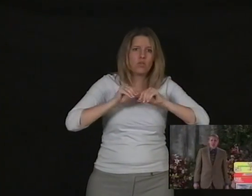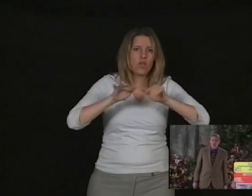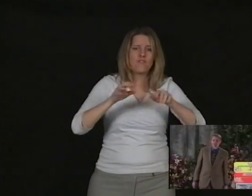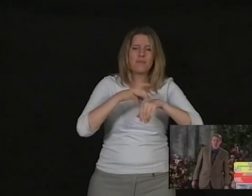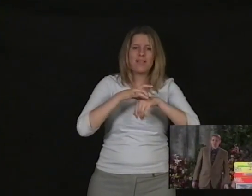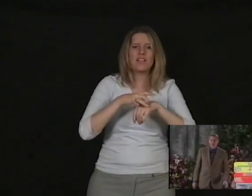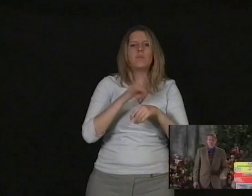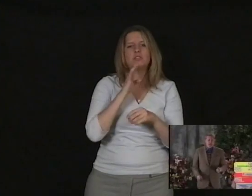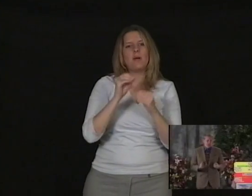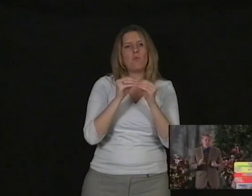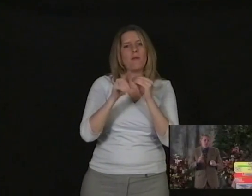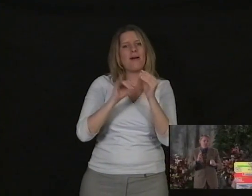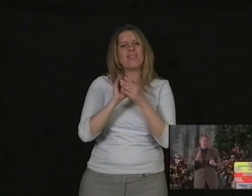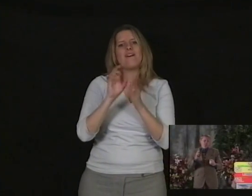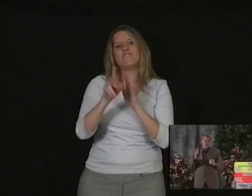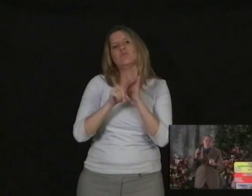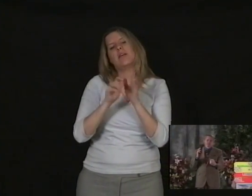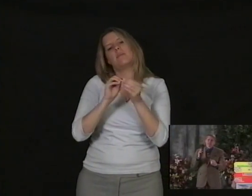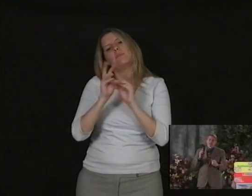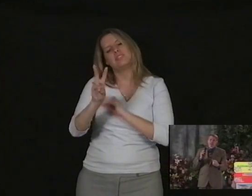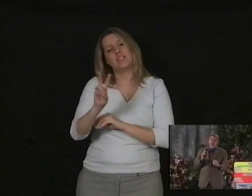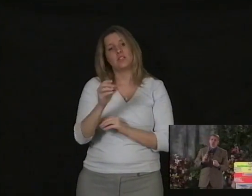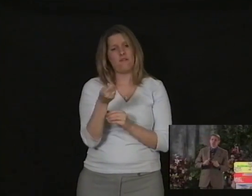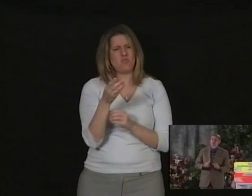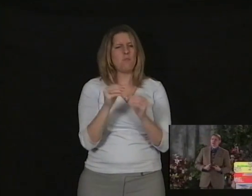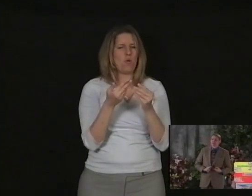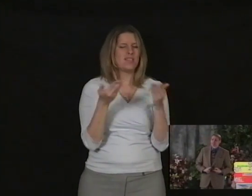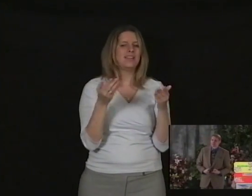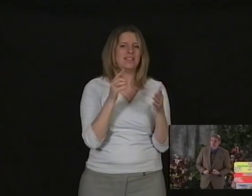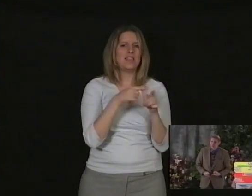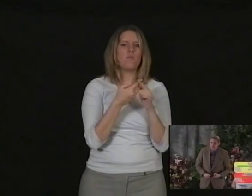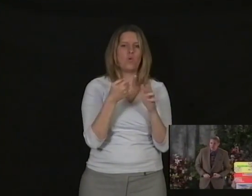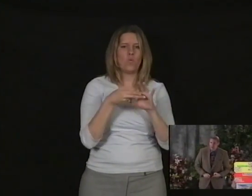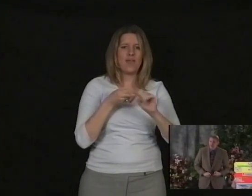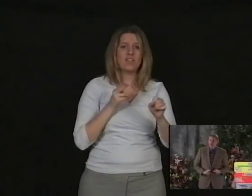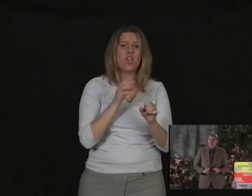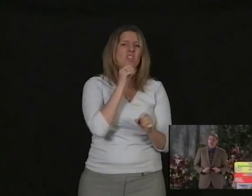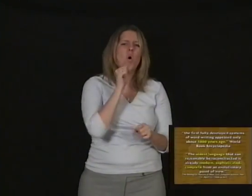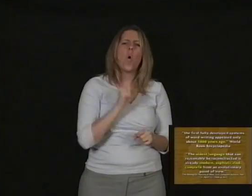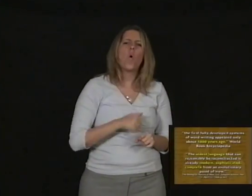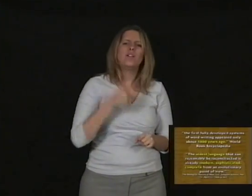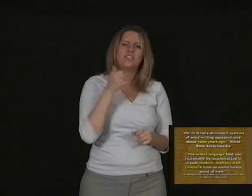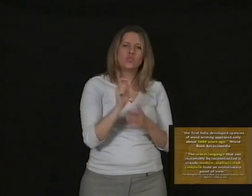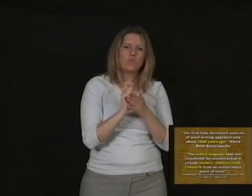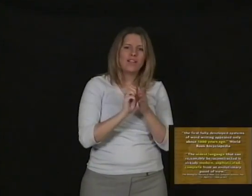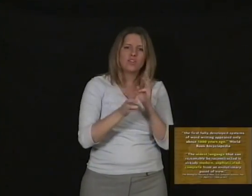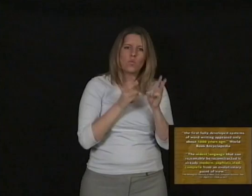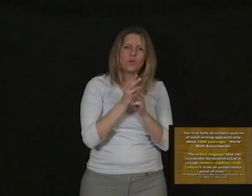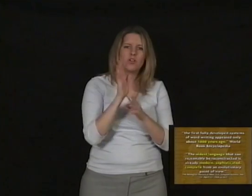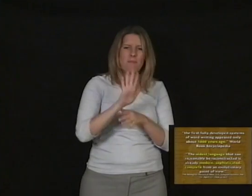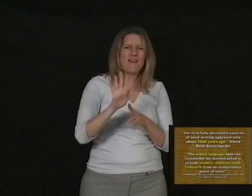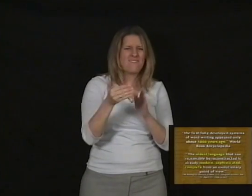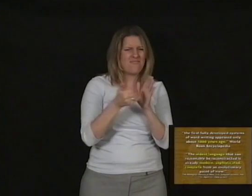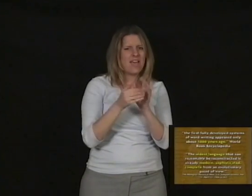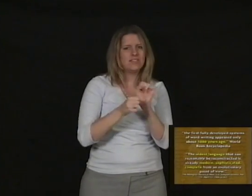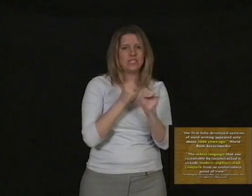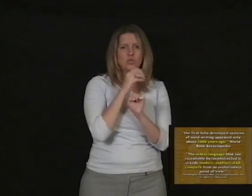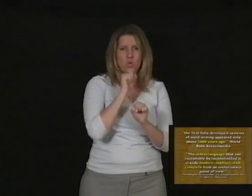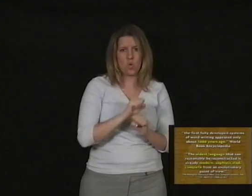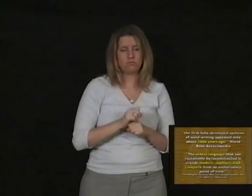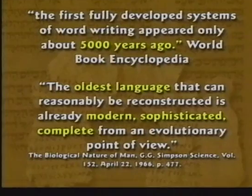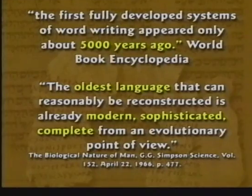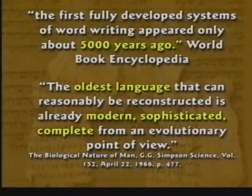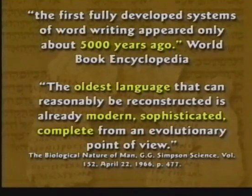all day on that. We cover more in video 6. A couple more things and we'll quit. The oldest writings in the world are about 5,000 years old. Well, that's